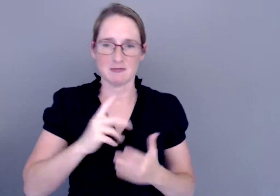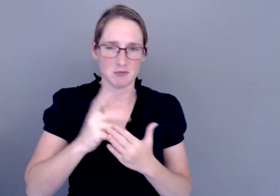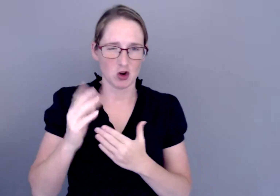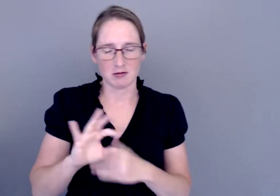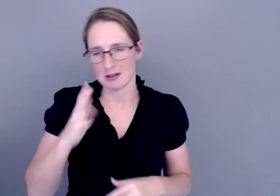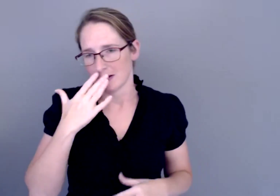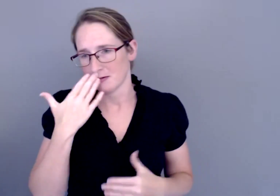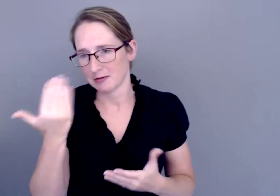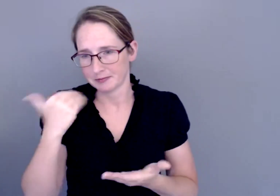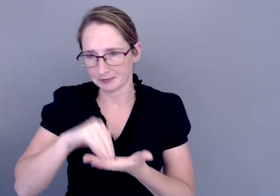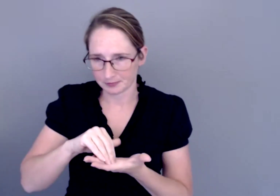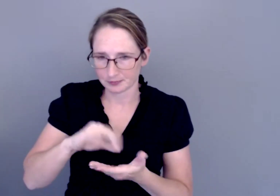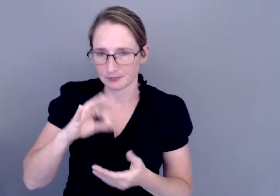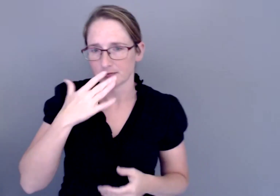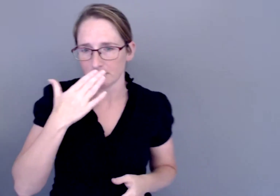thank you again.